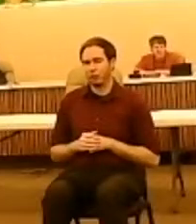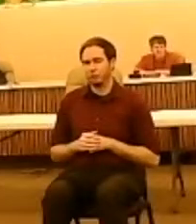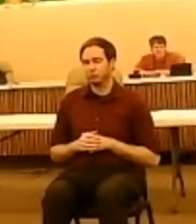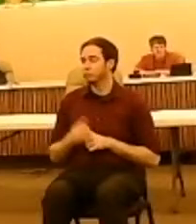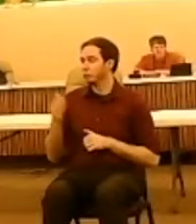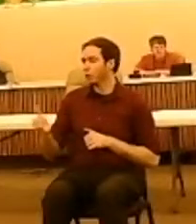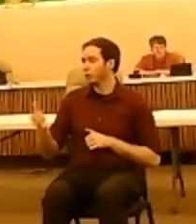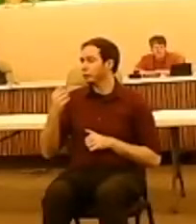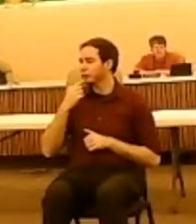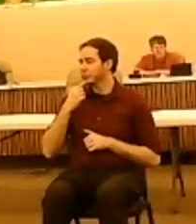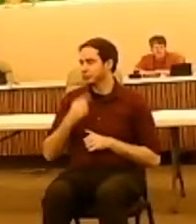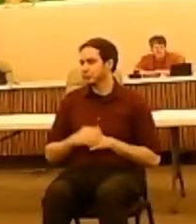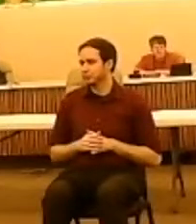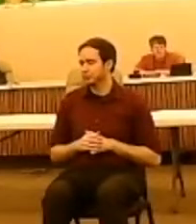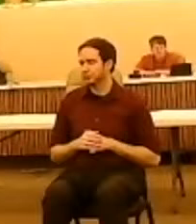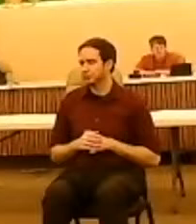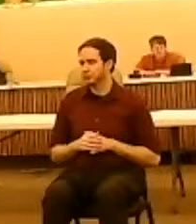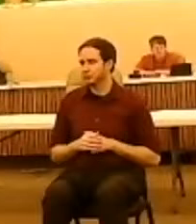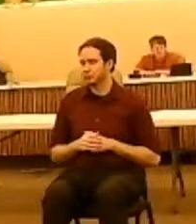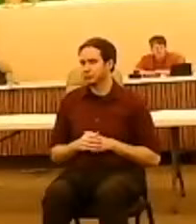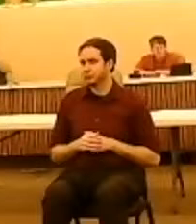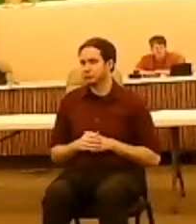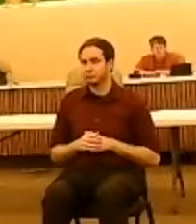go ahead.